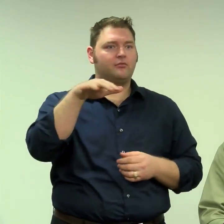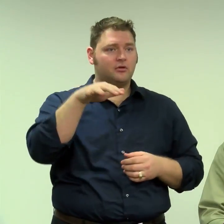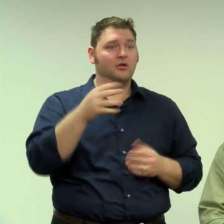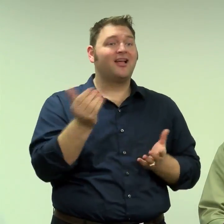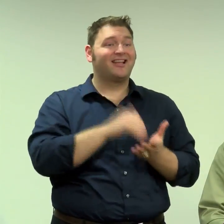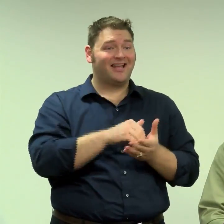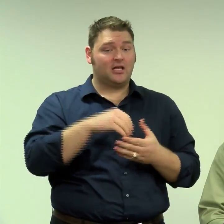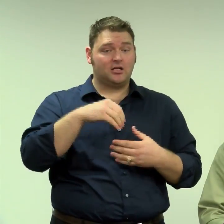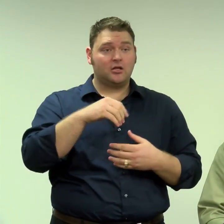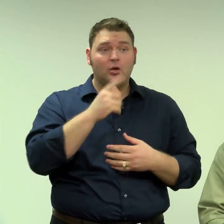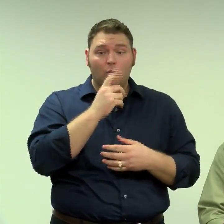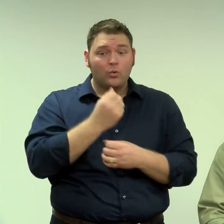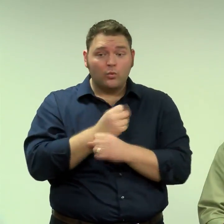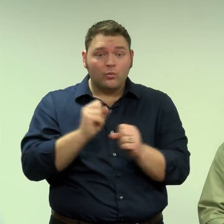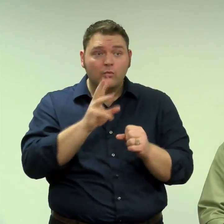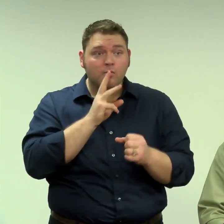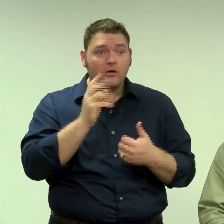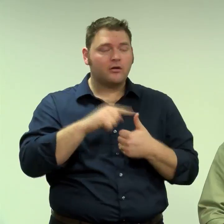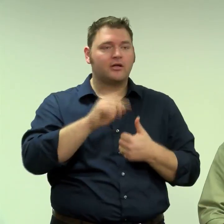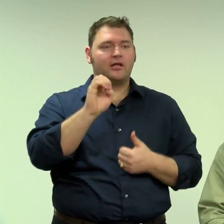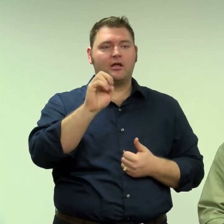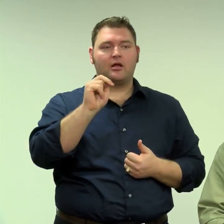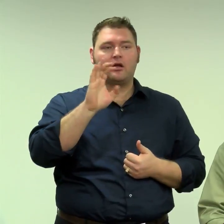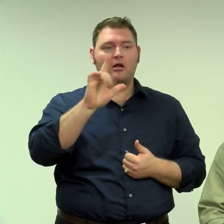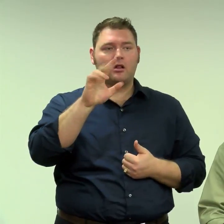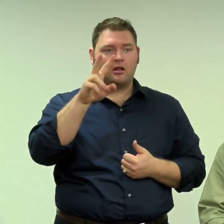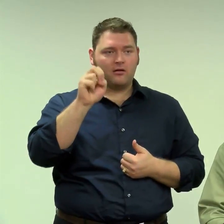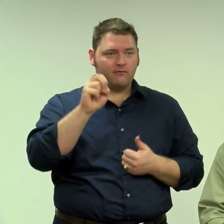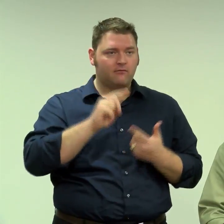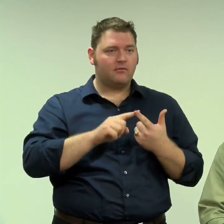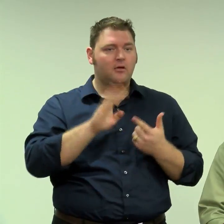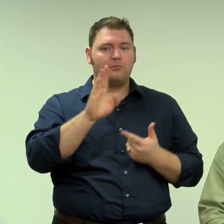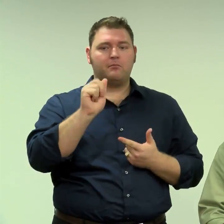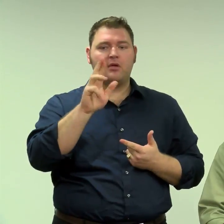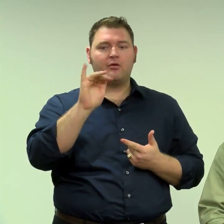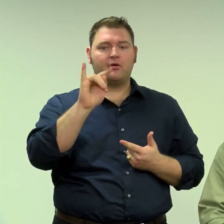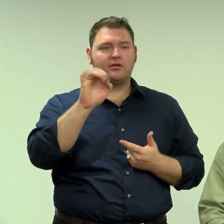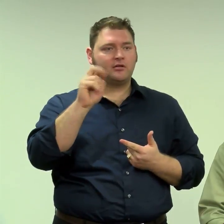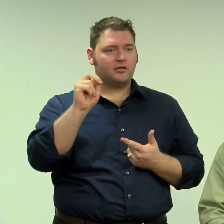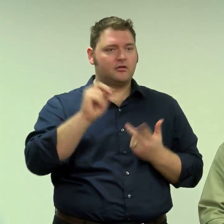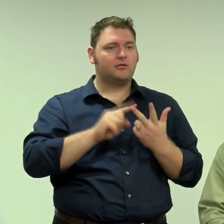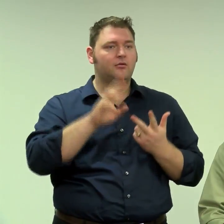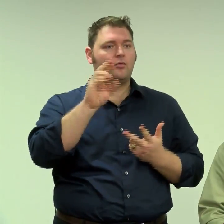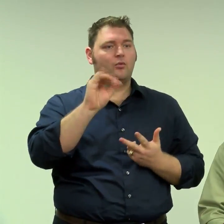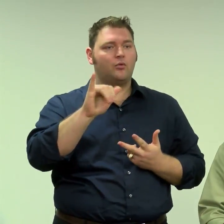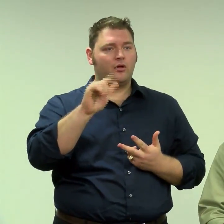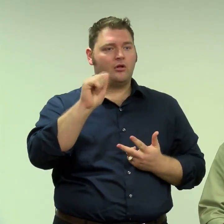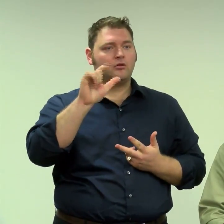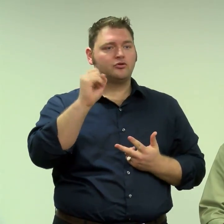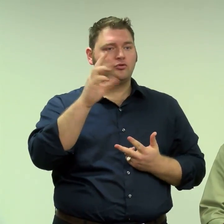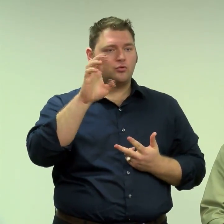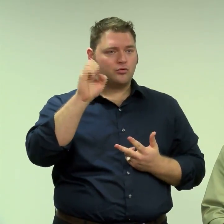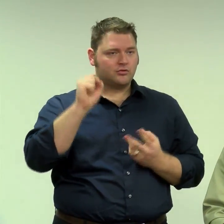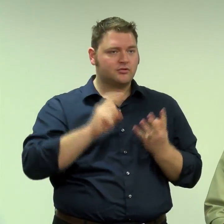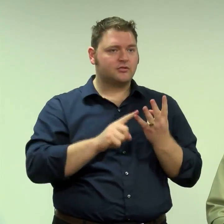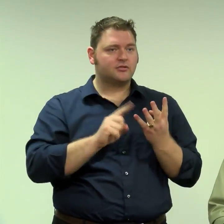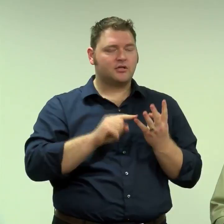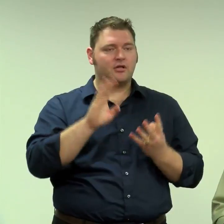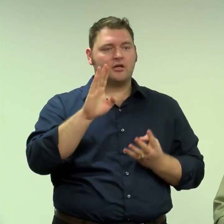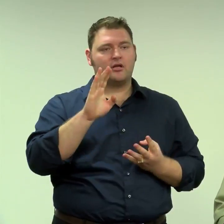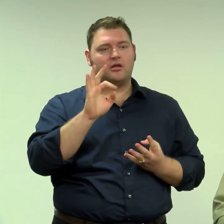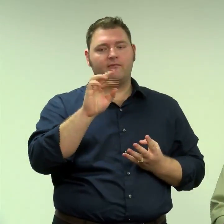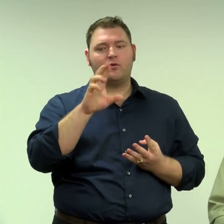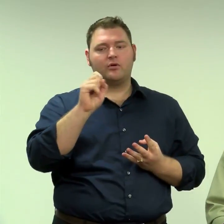the Enclave, Barrington, Royal Shores, and Forest Gardens. And they have been taken to Creekwood Middle School